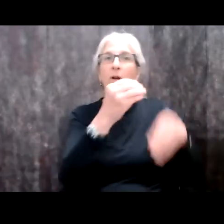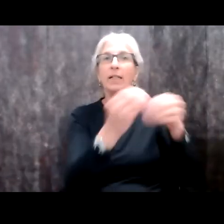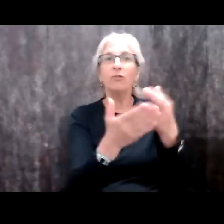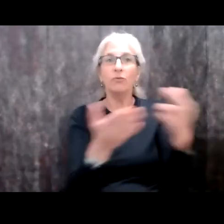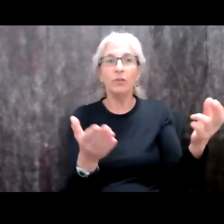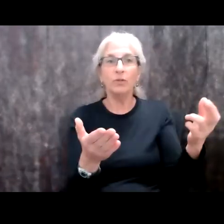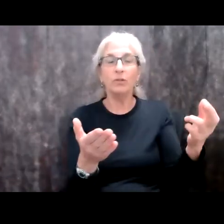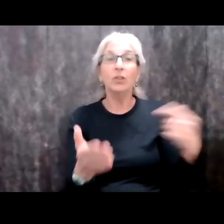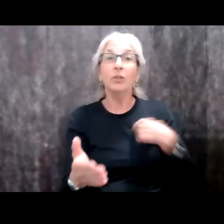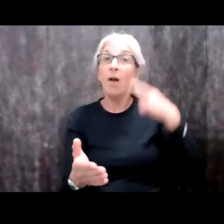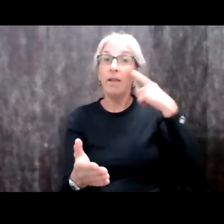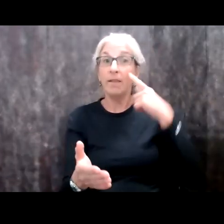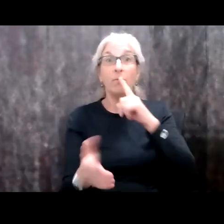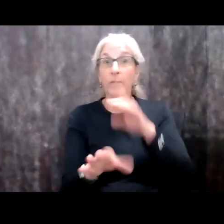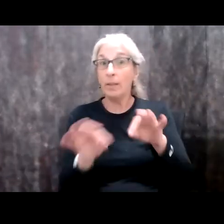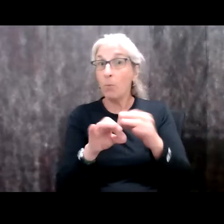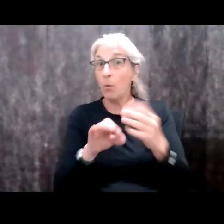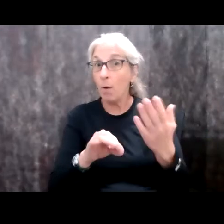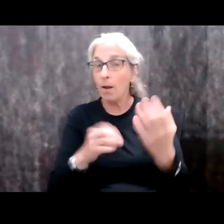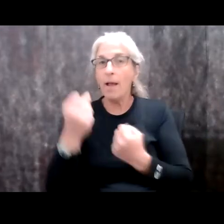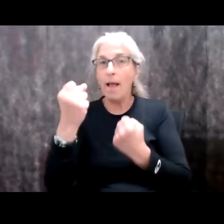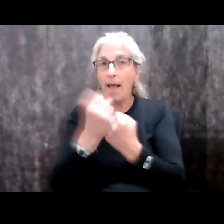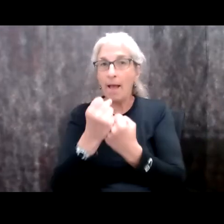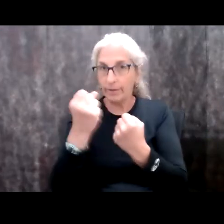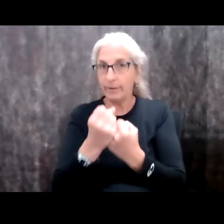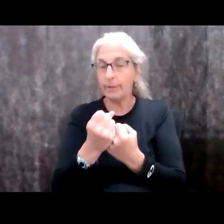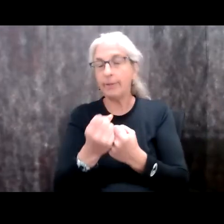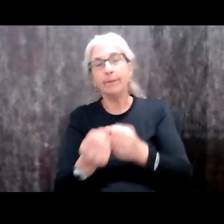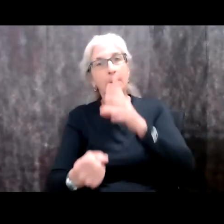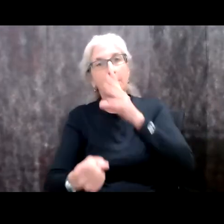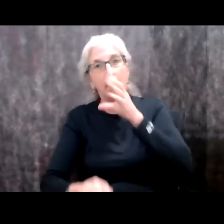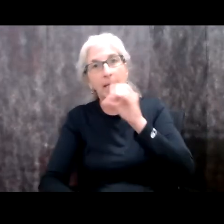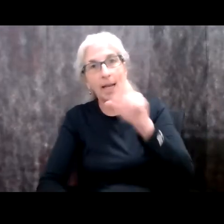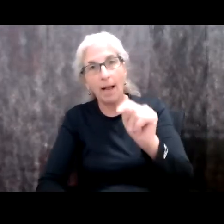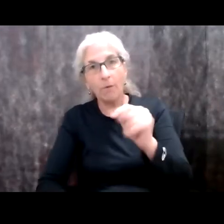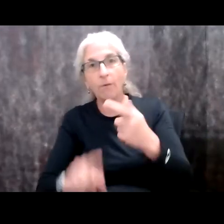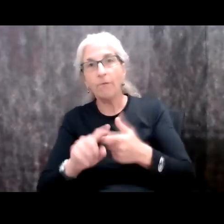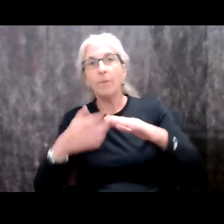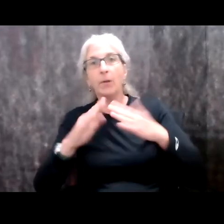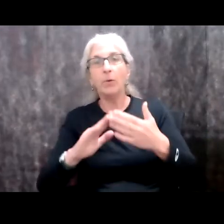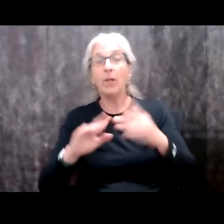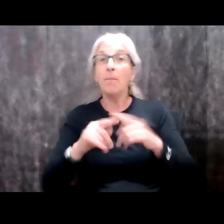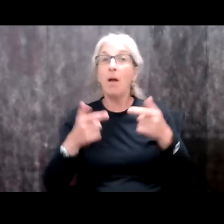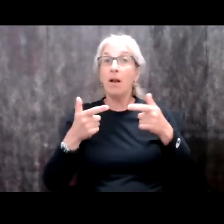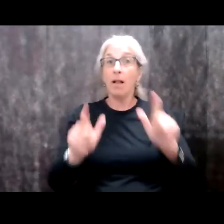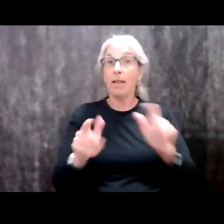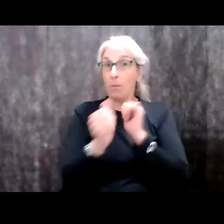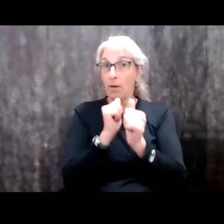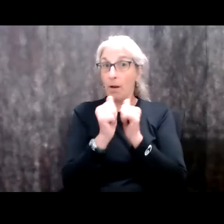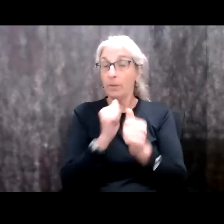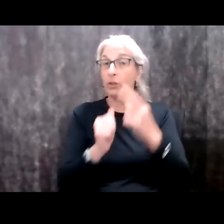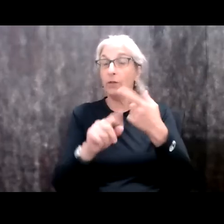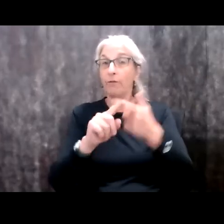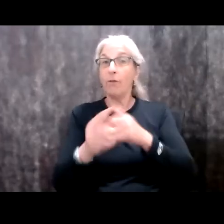comes with advocacy from the community, but I do think allowing that competition from school choice to come in